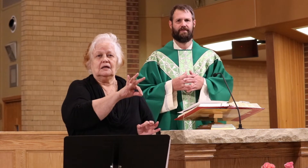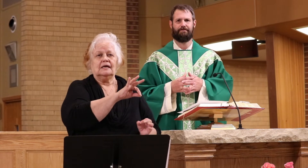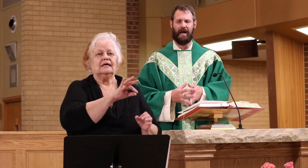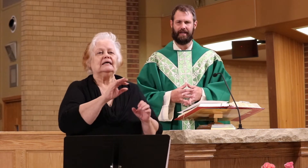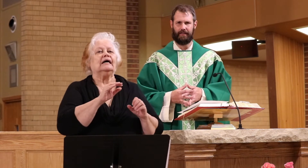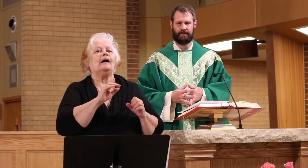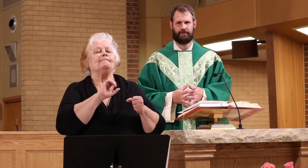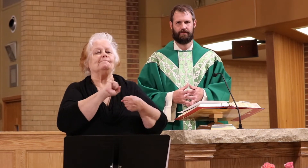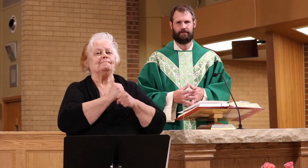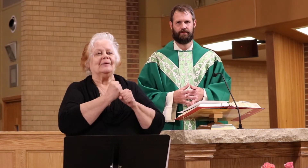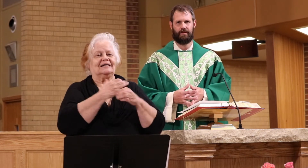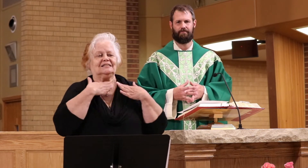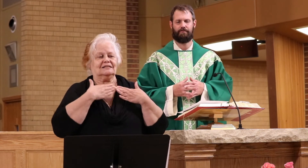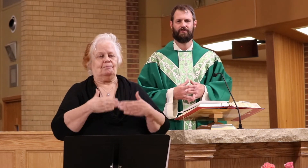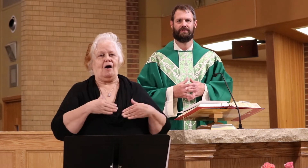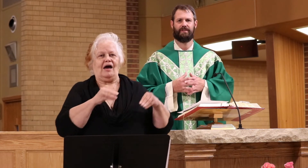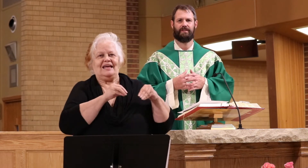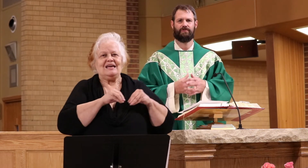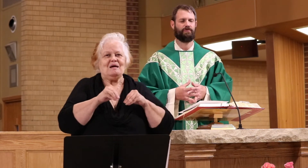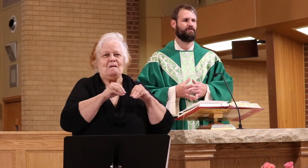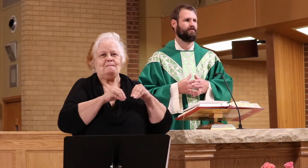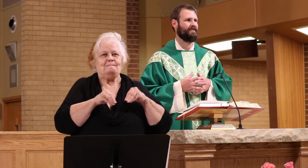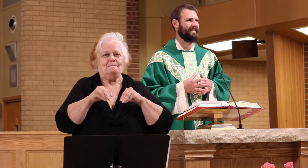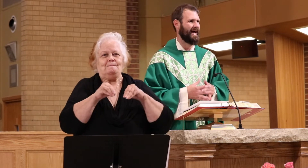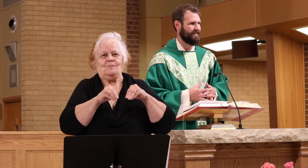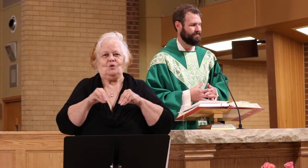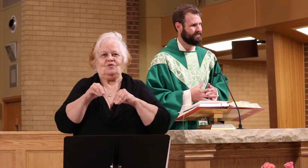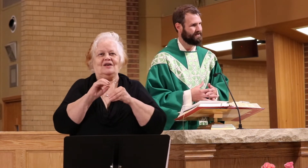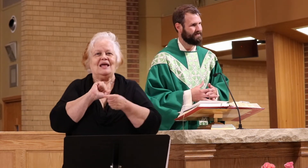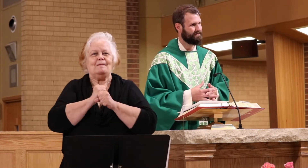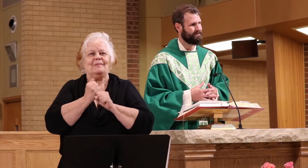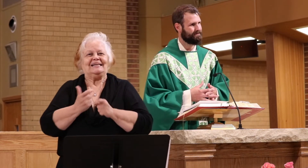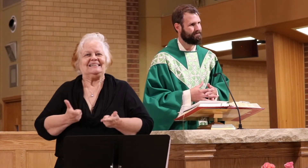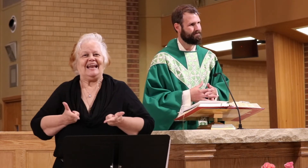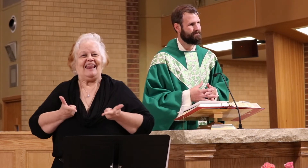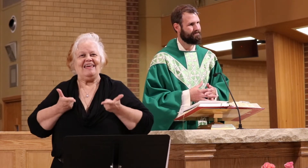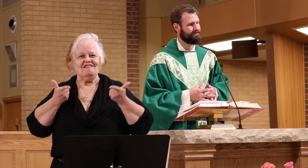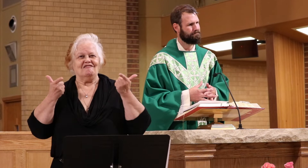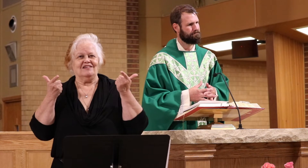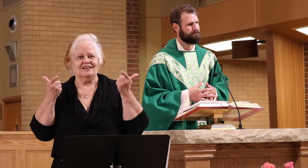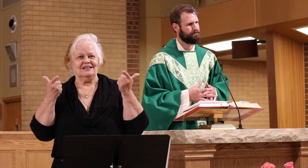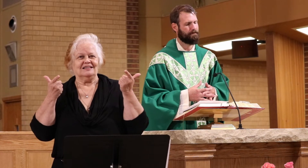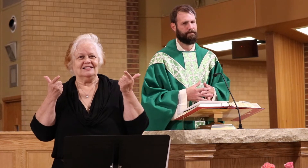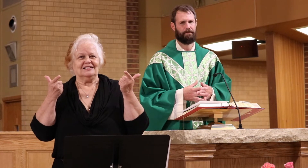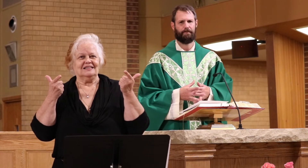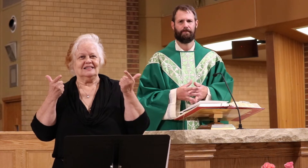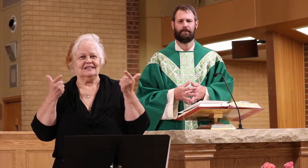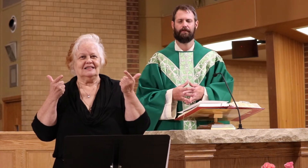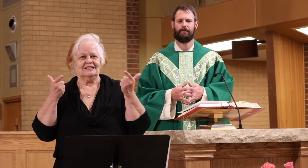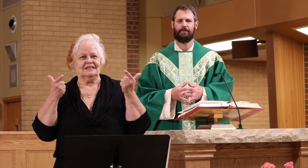animates the body. It puts it to life.